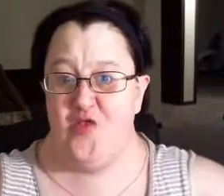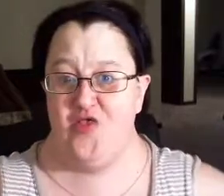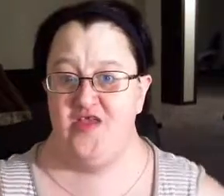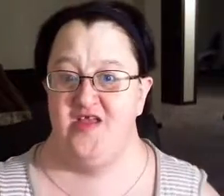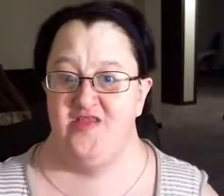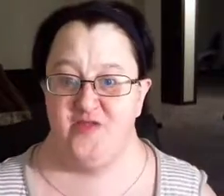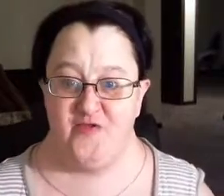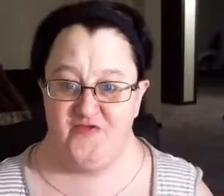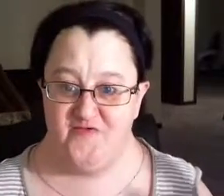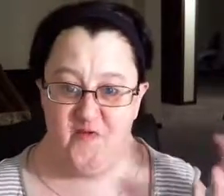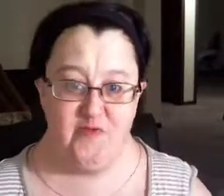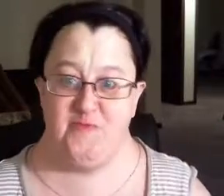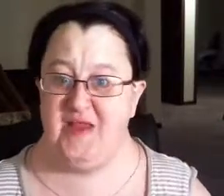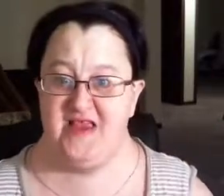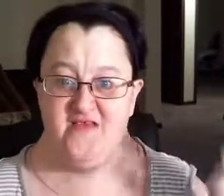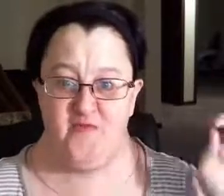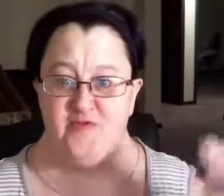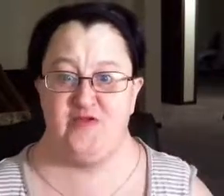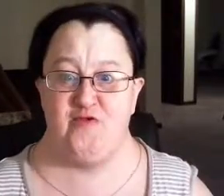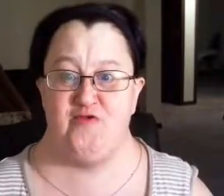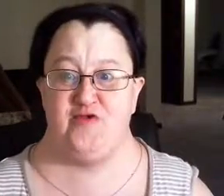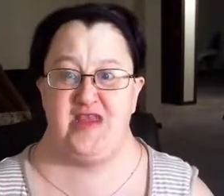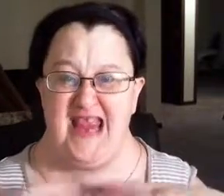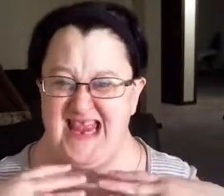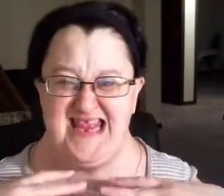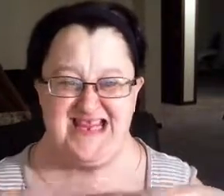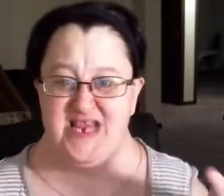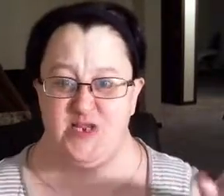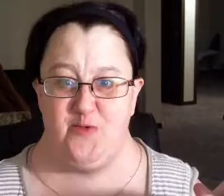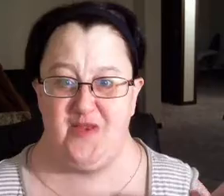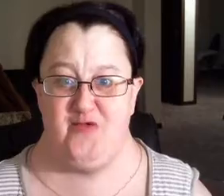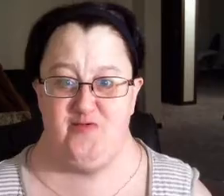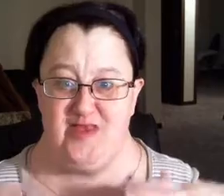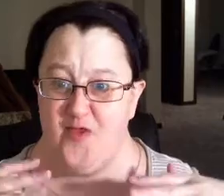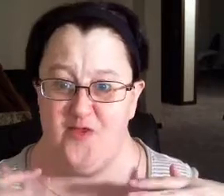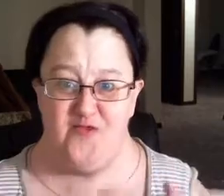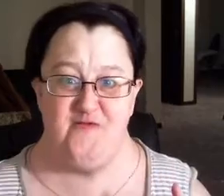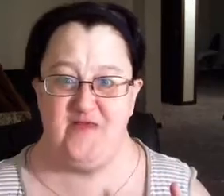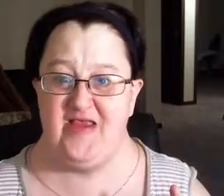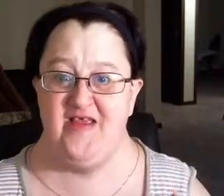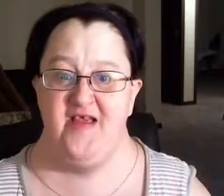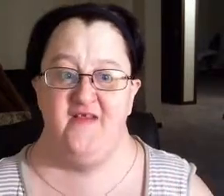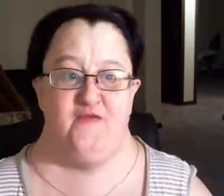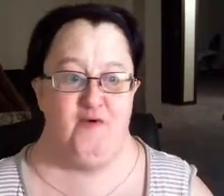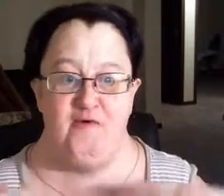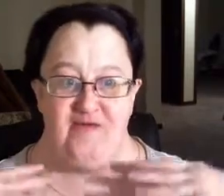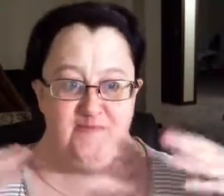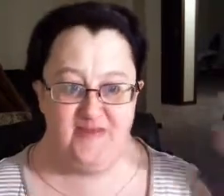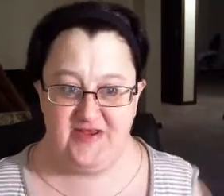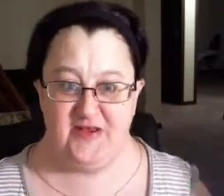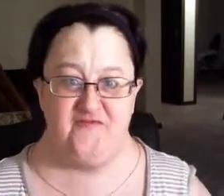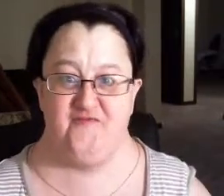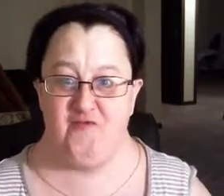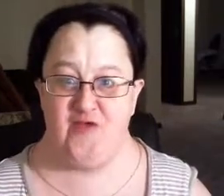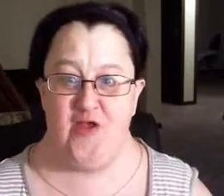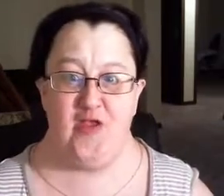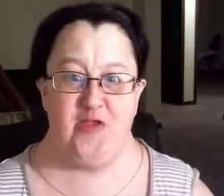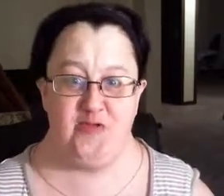those frozen pizzas frozen dinners is the easiest thing to do because they're single serving they're already put together for you i just